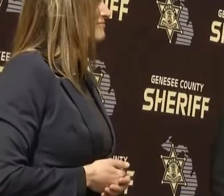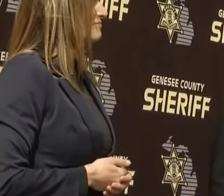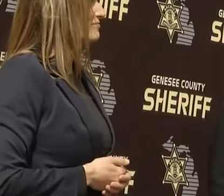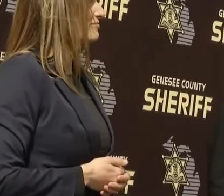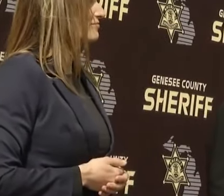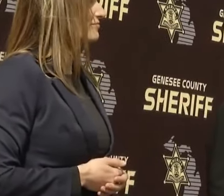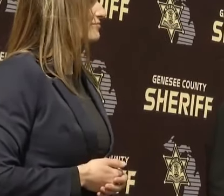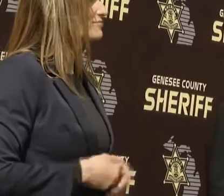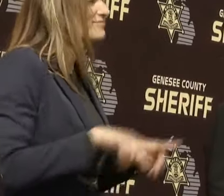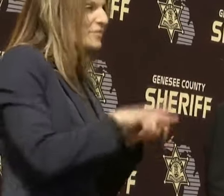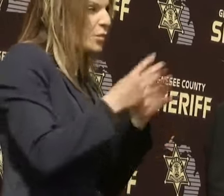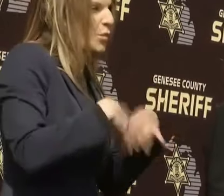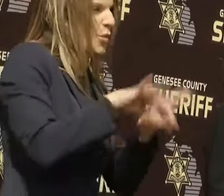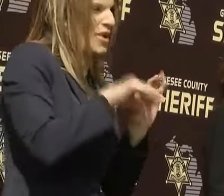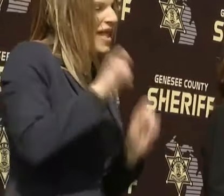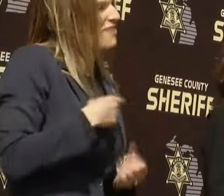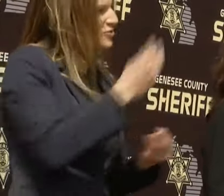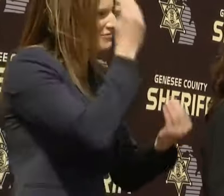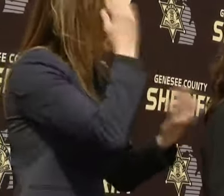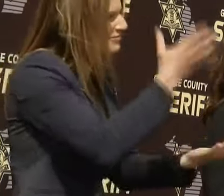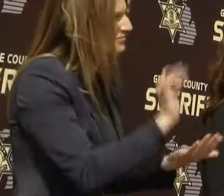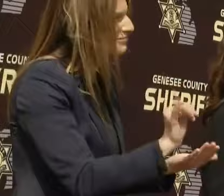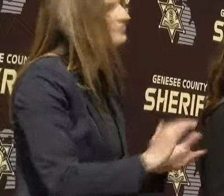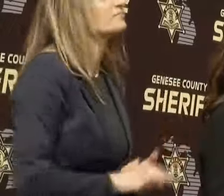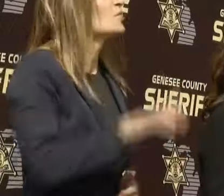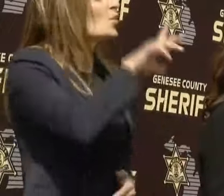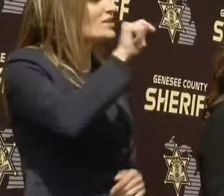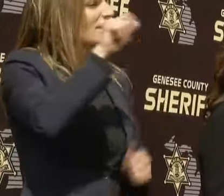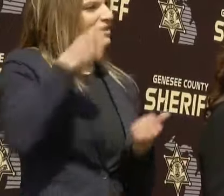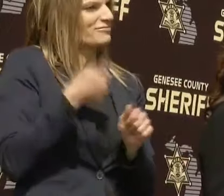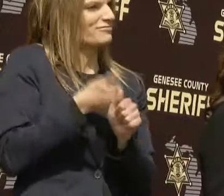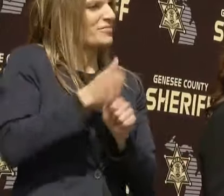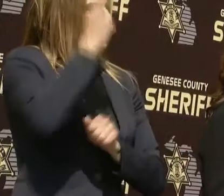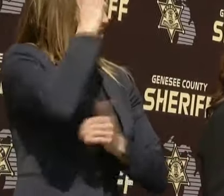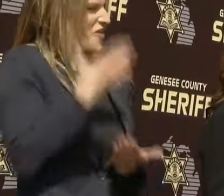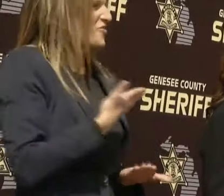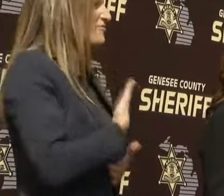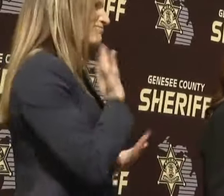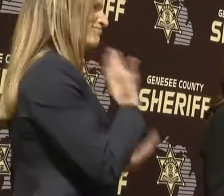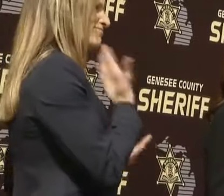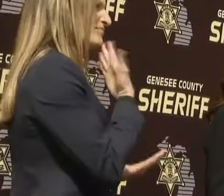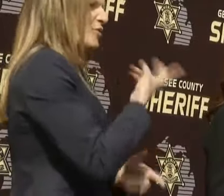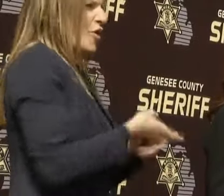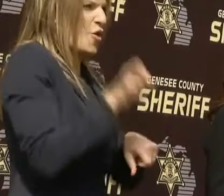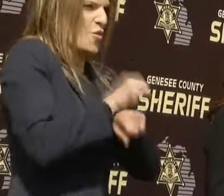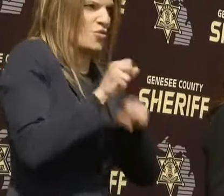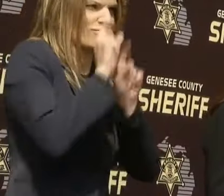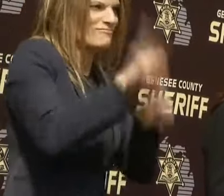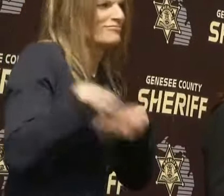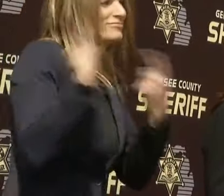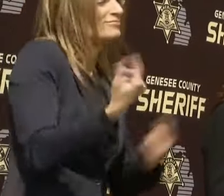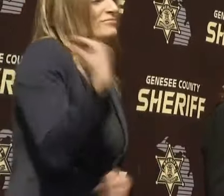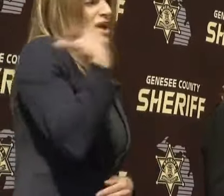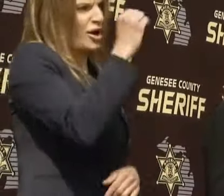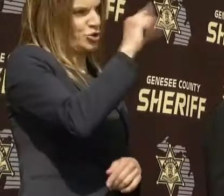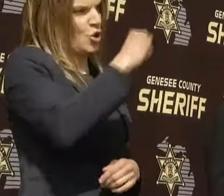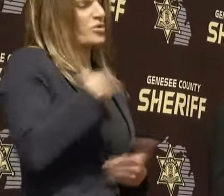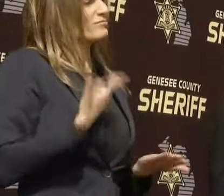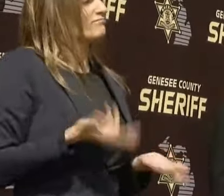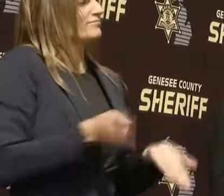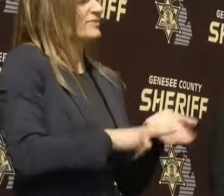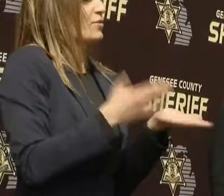And I got to acknowledge the hard work of our Lieutenant Governor Garland Gilchrist. Last October, I signed